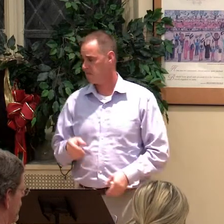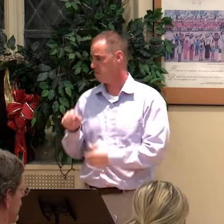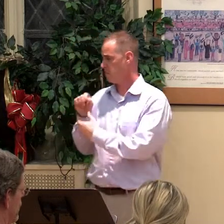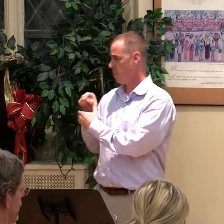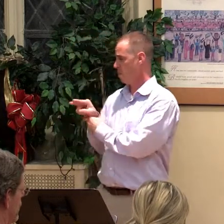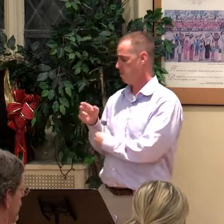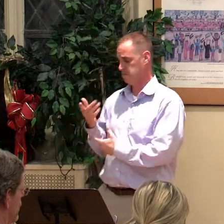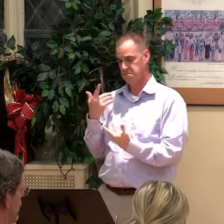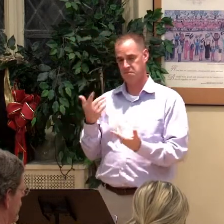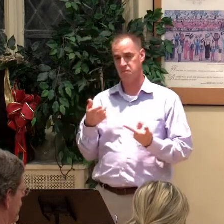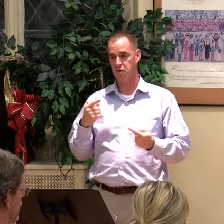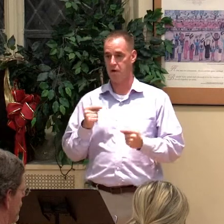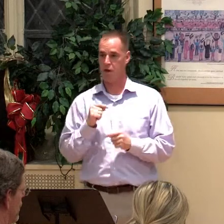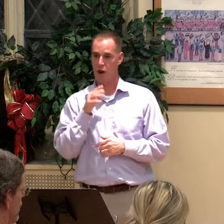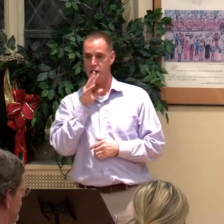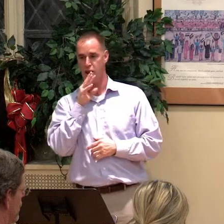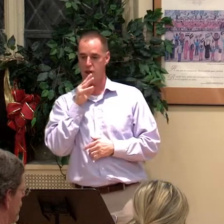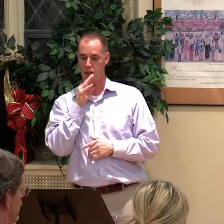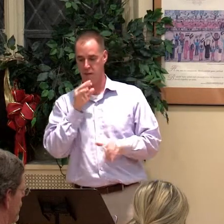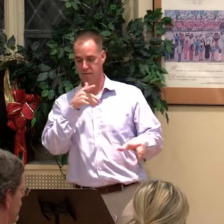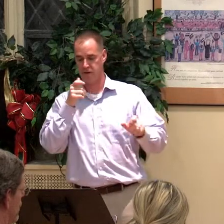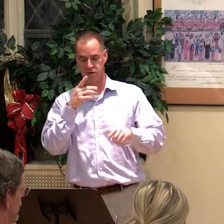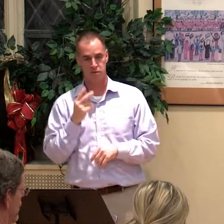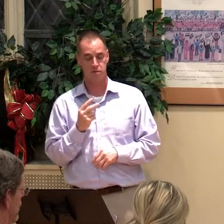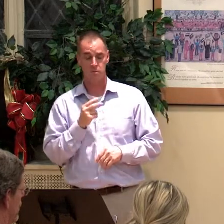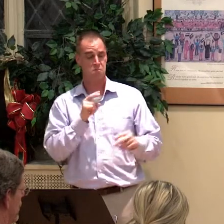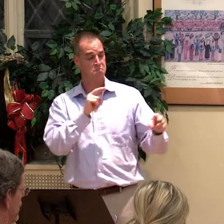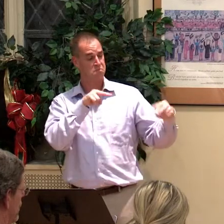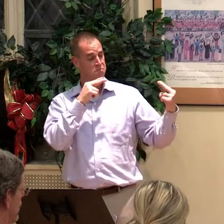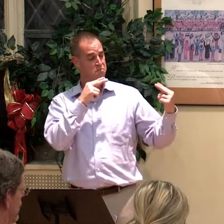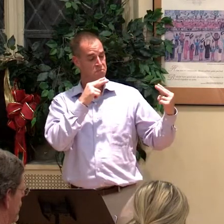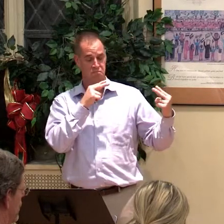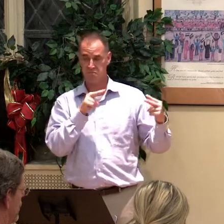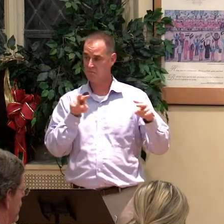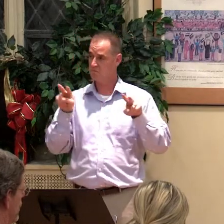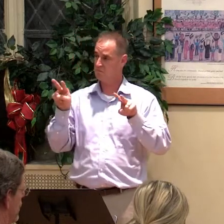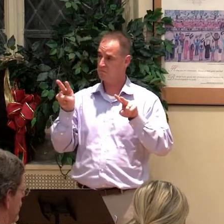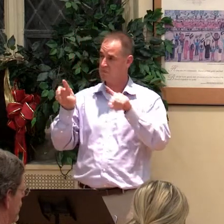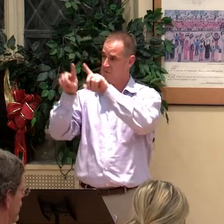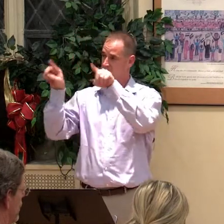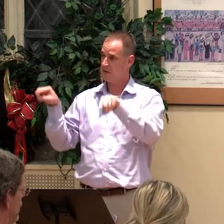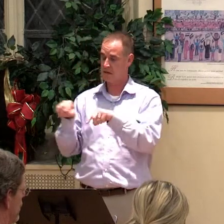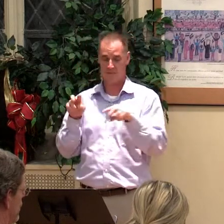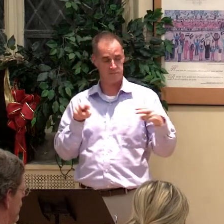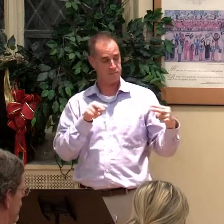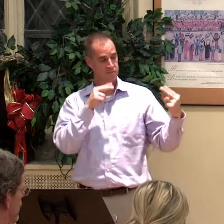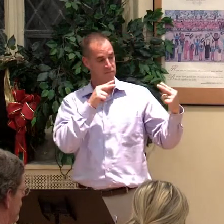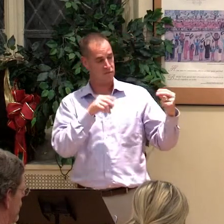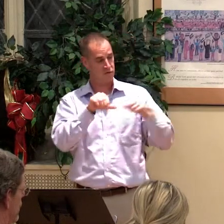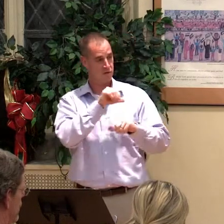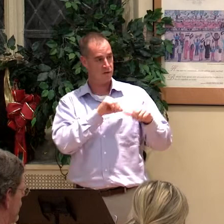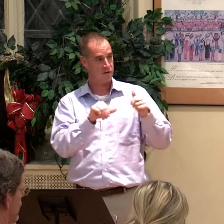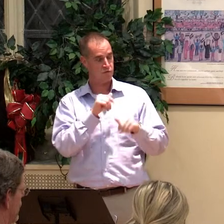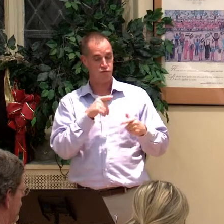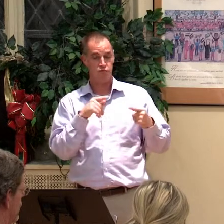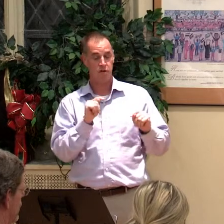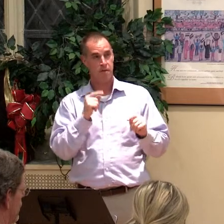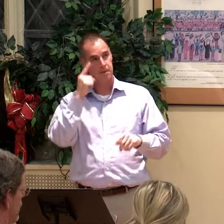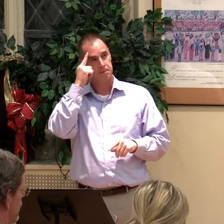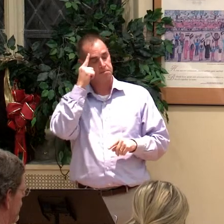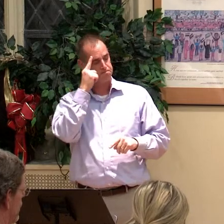faster. We both look as we pass the sign, glancing at each other, trying to gauge if that's where we wanted to